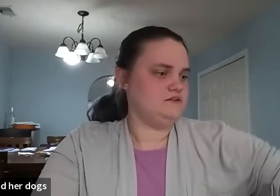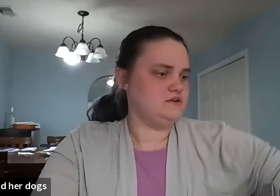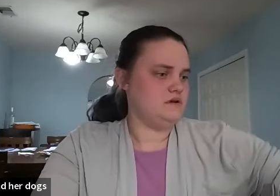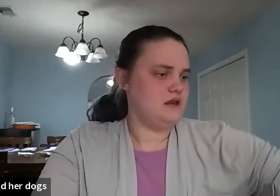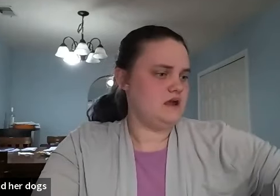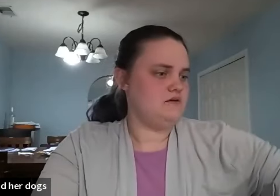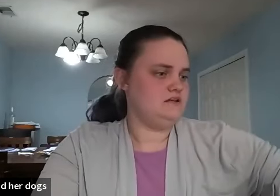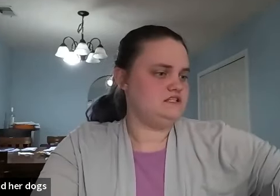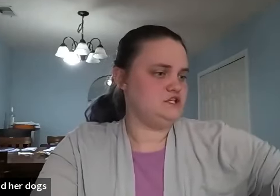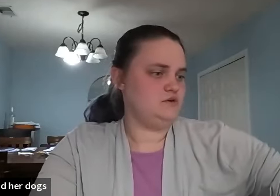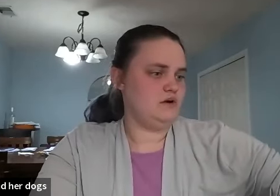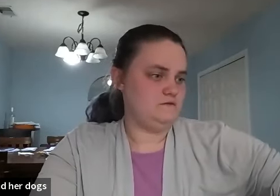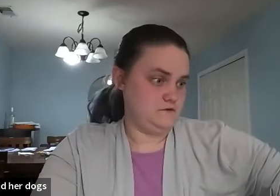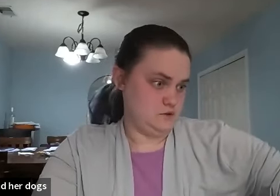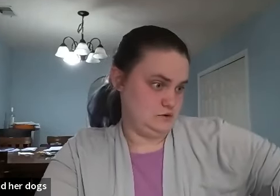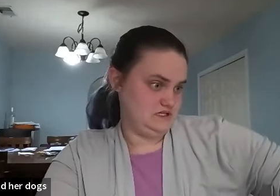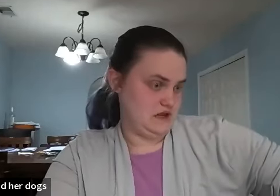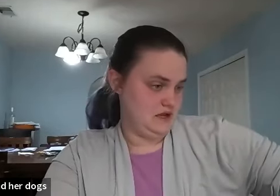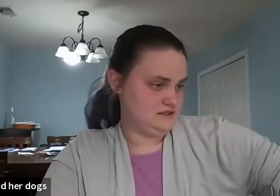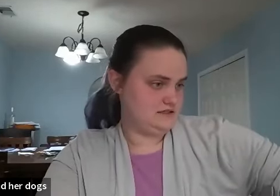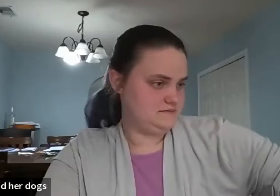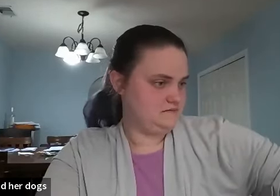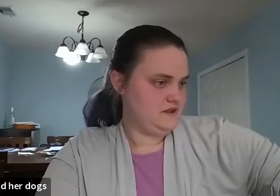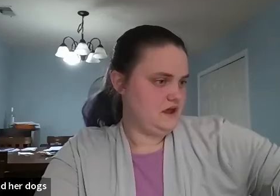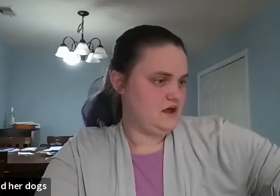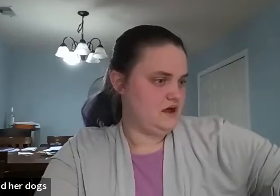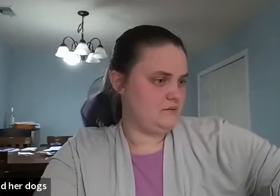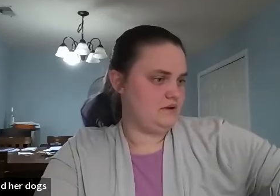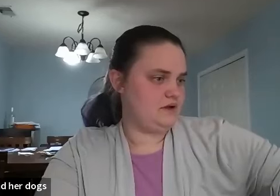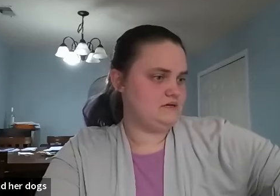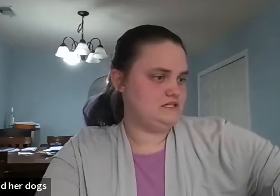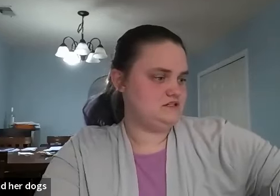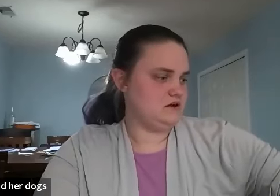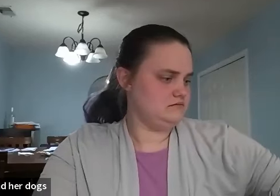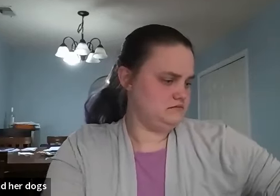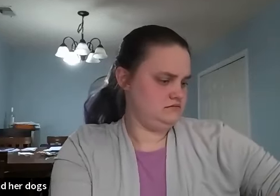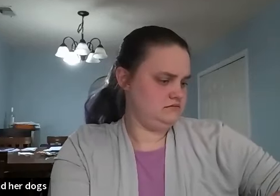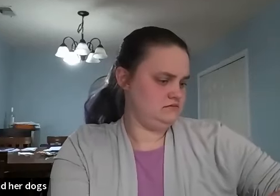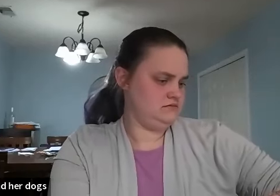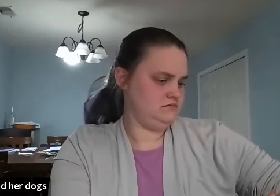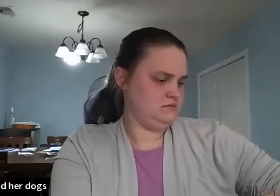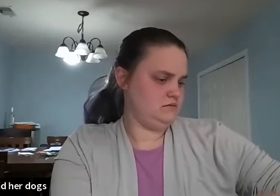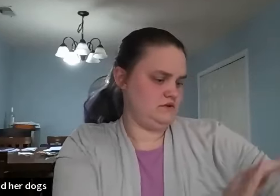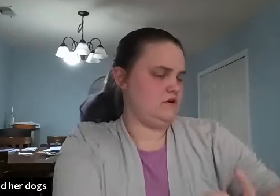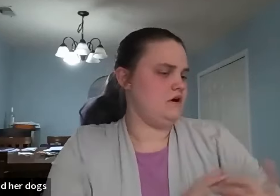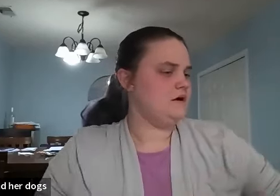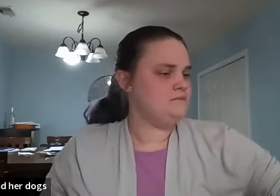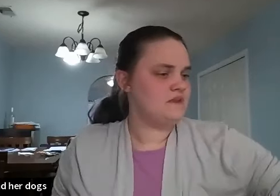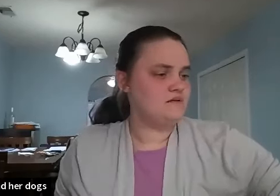So now let's do our food signs. We always start with our, we